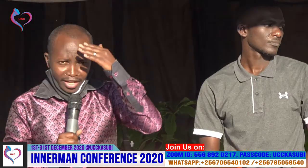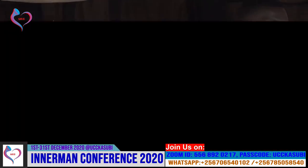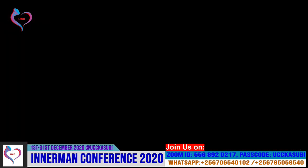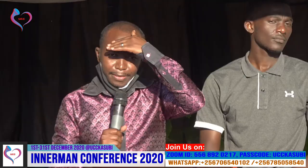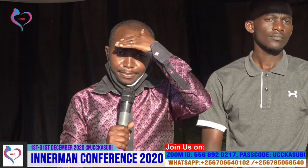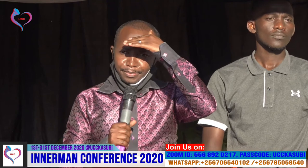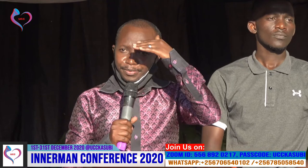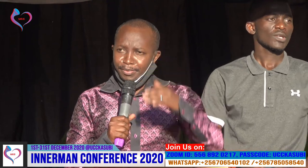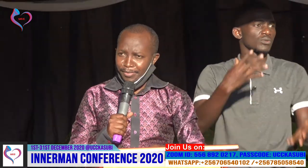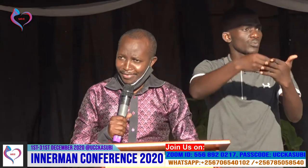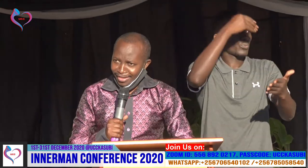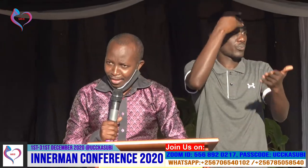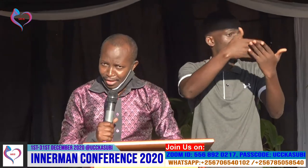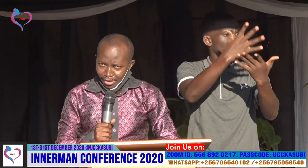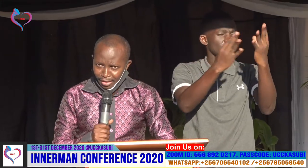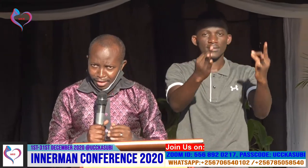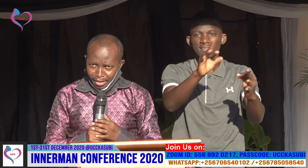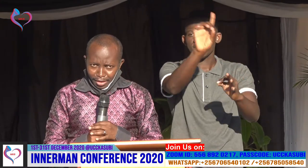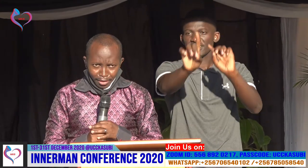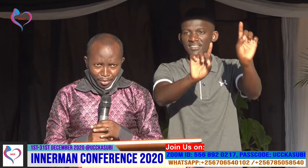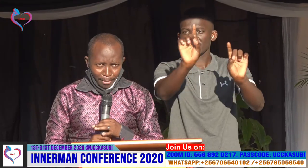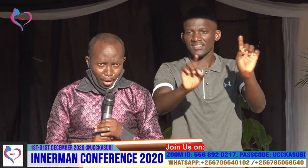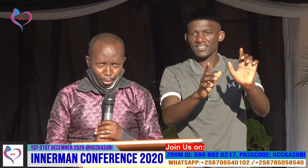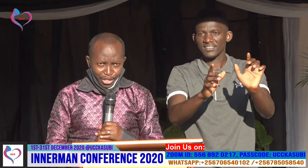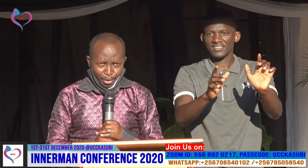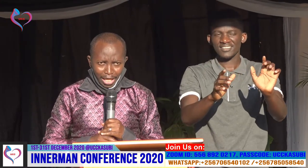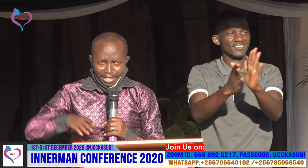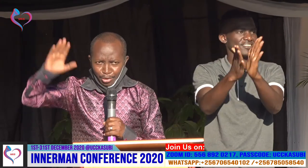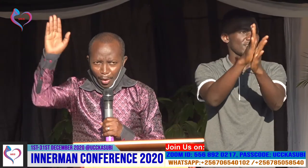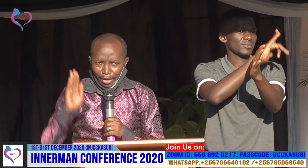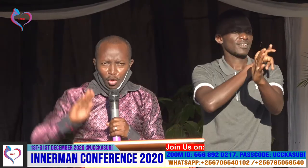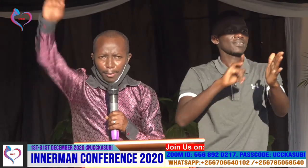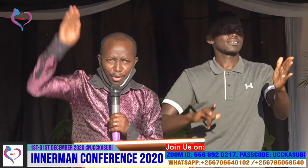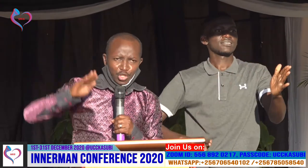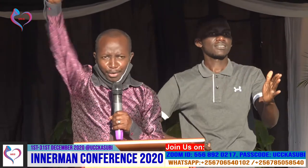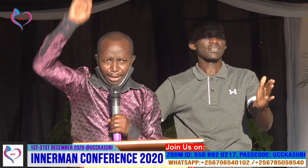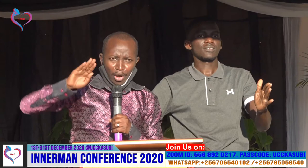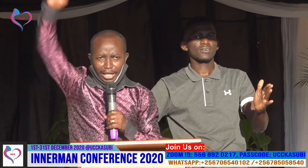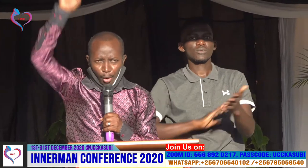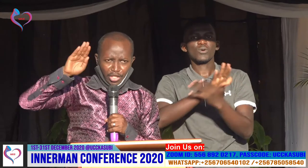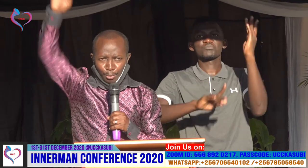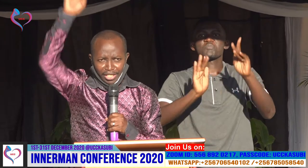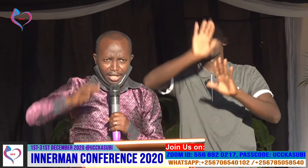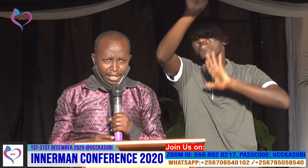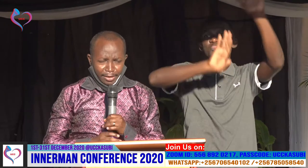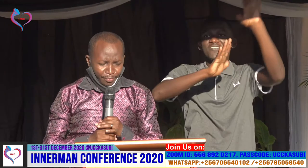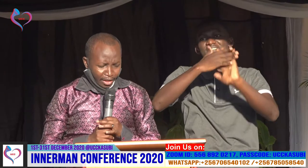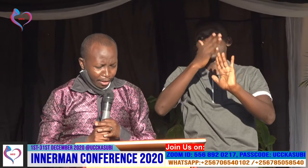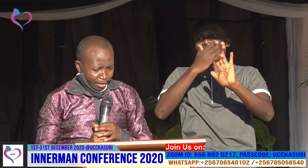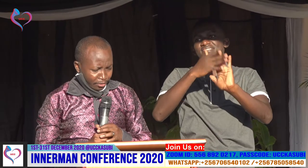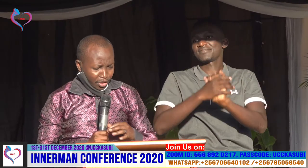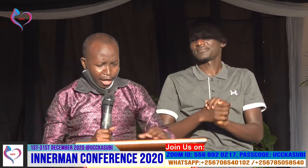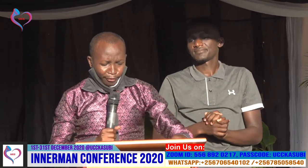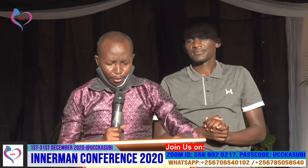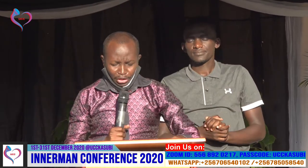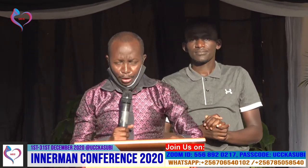Waluo mtu waize? Is there anyone who has learned something? Mukama agulumizibwe ndaba temutawa muli speed muone kama wanisiwe muti. Glory to